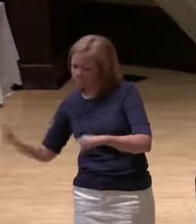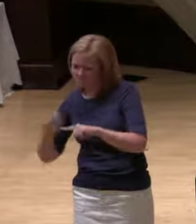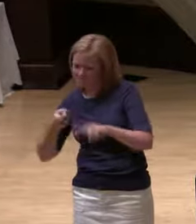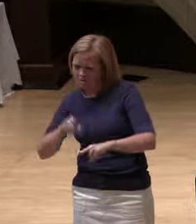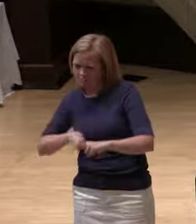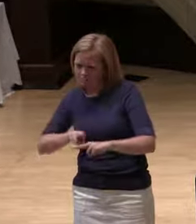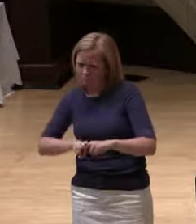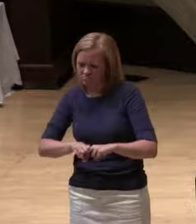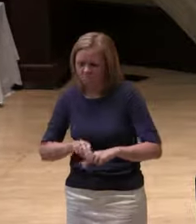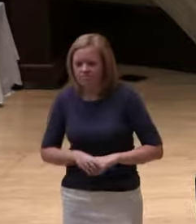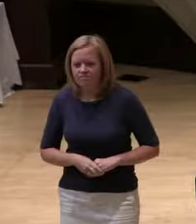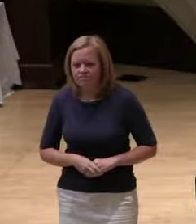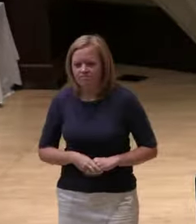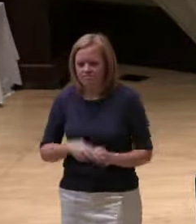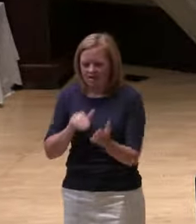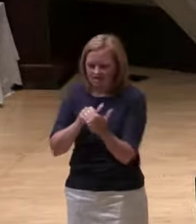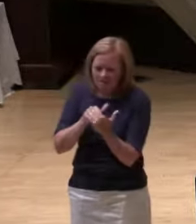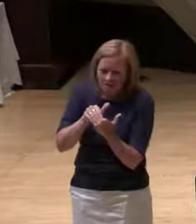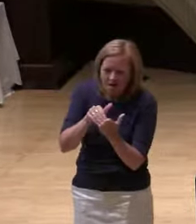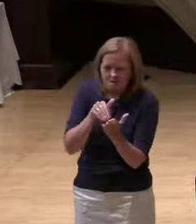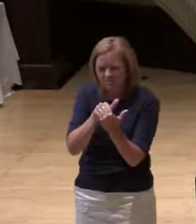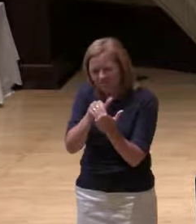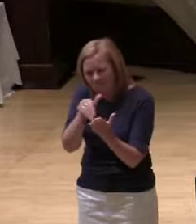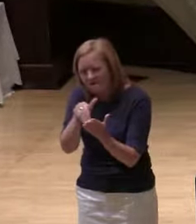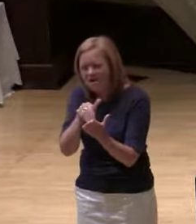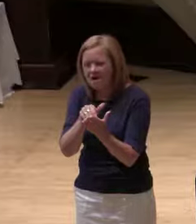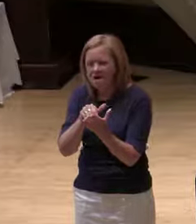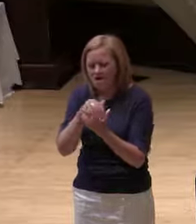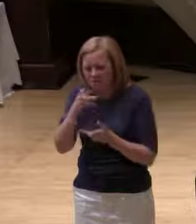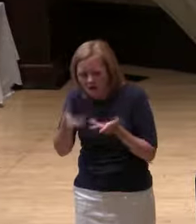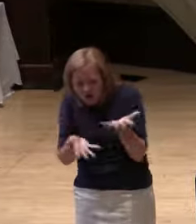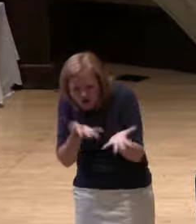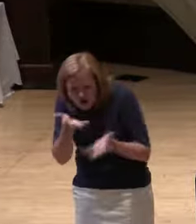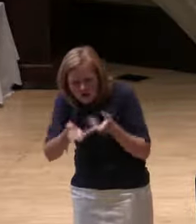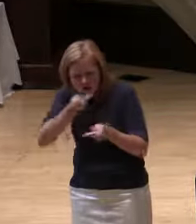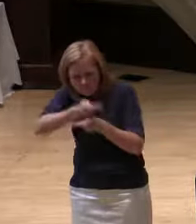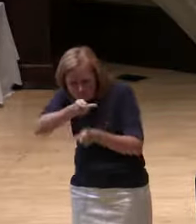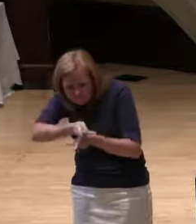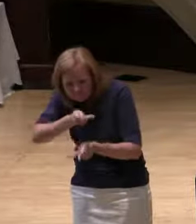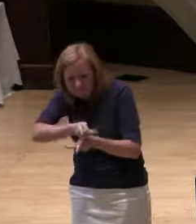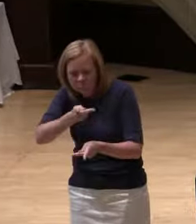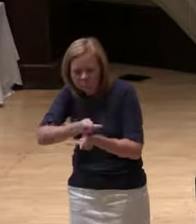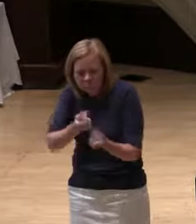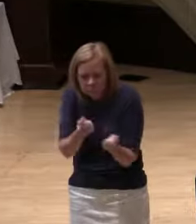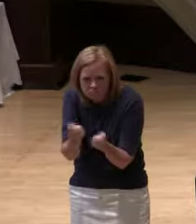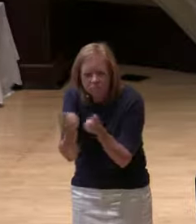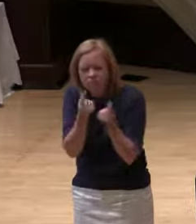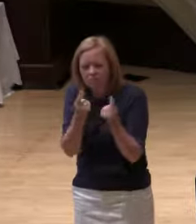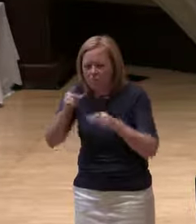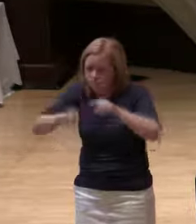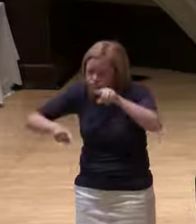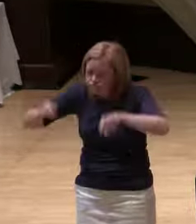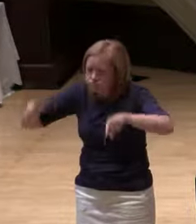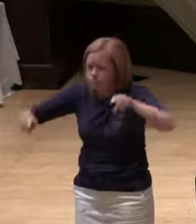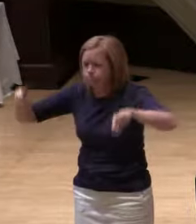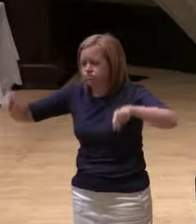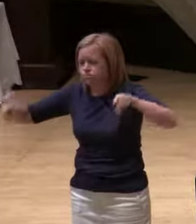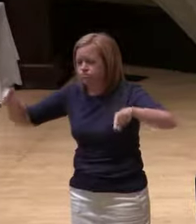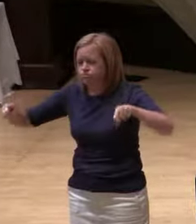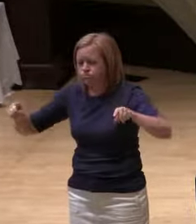sat. Thousands upon thousands were ministering to him, and myriads upon